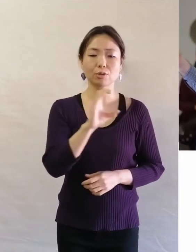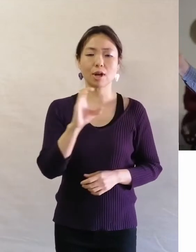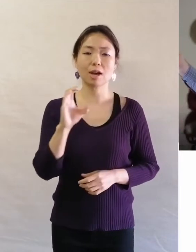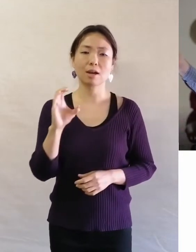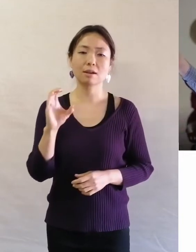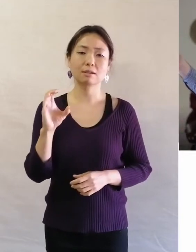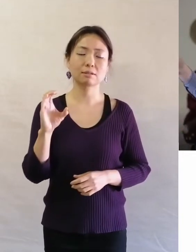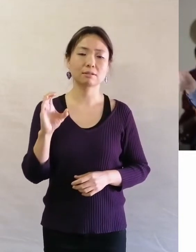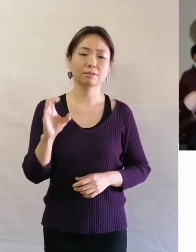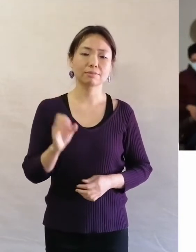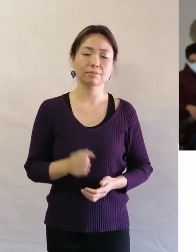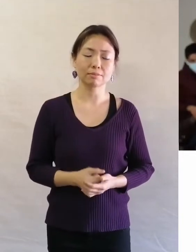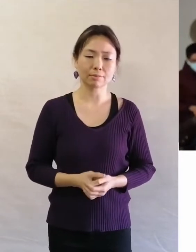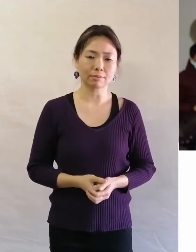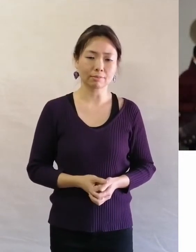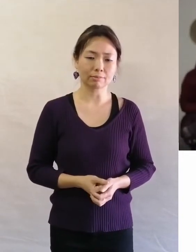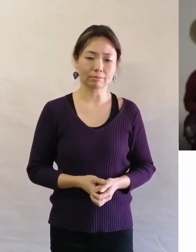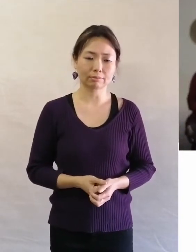Jesus Christ.